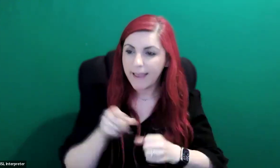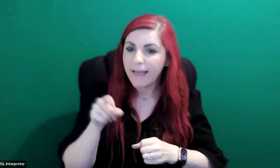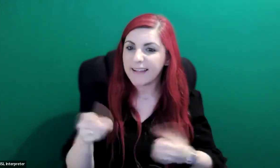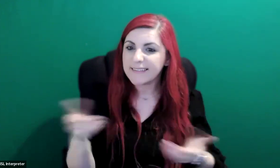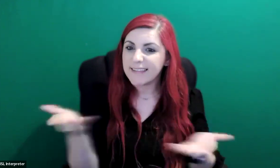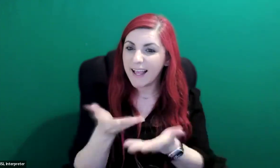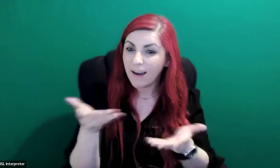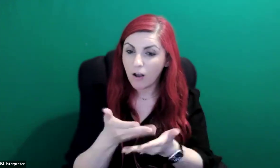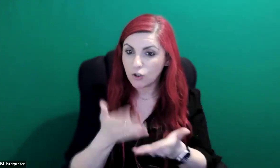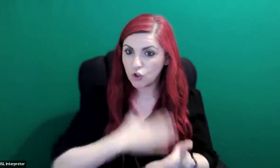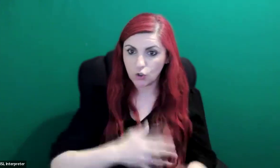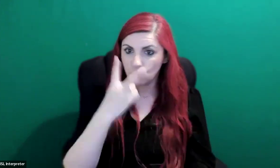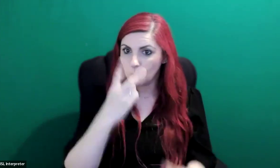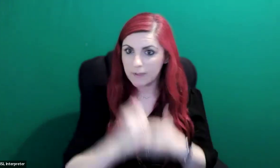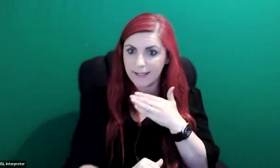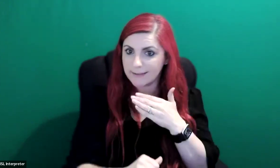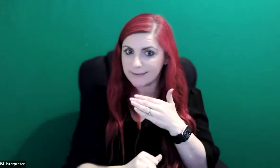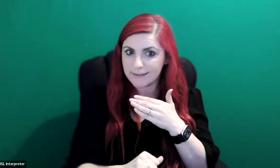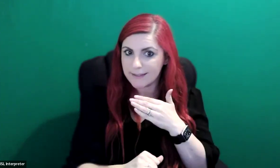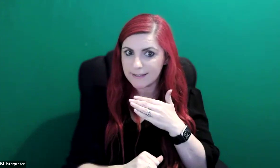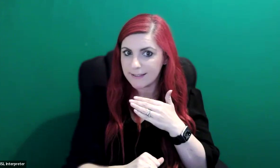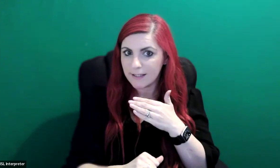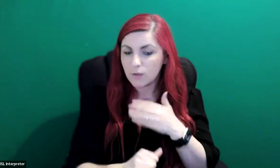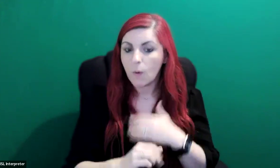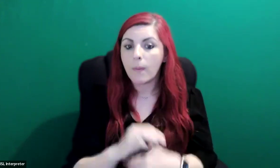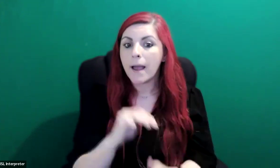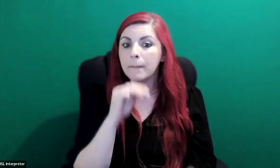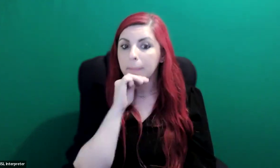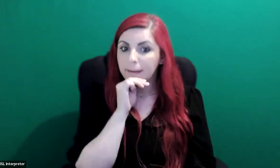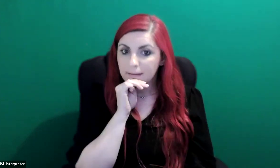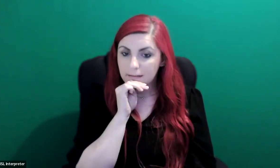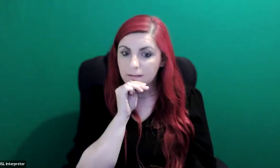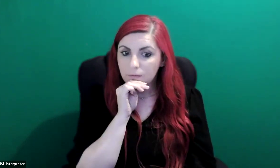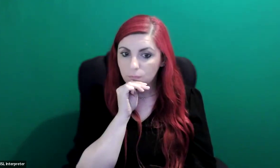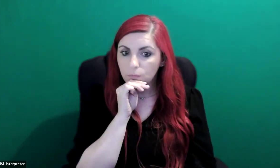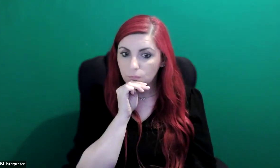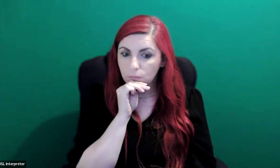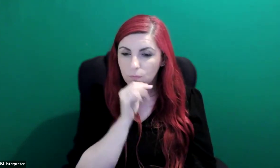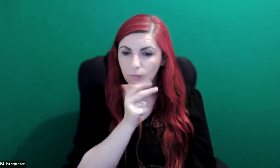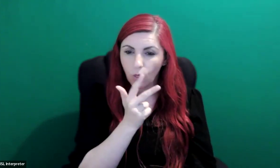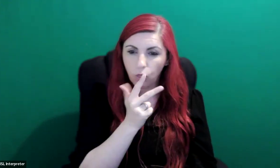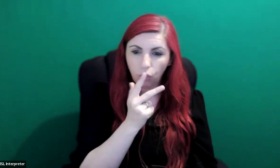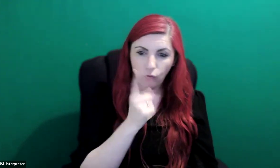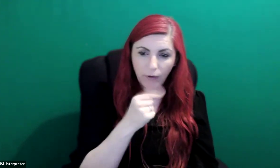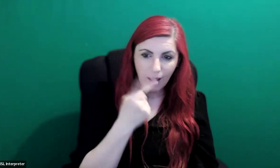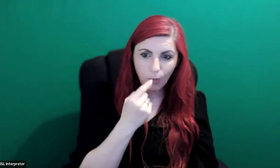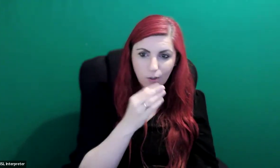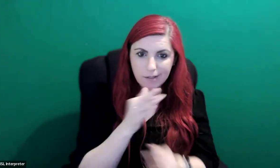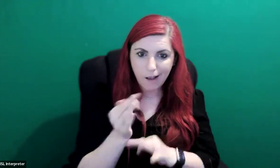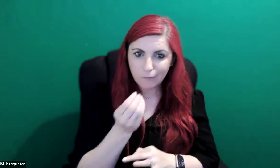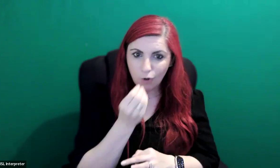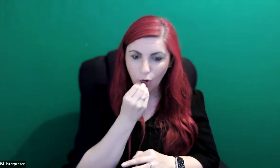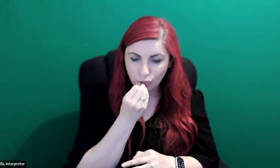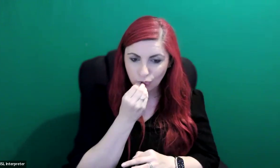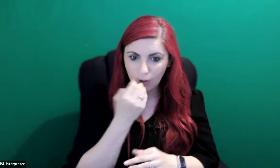2 days, and that means 3 hours in the afternoon, and